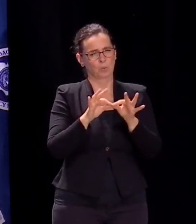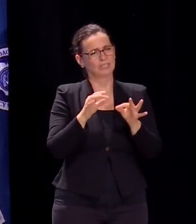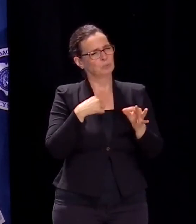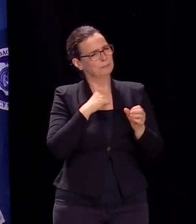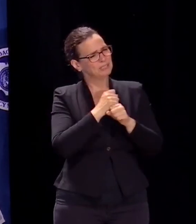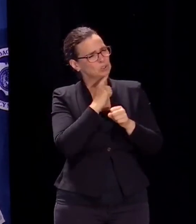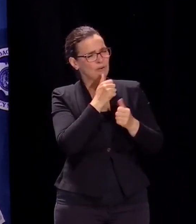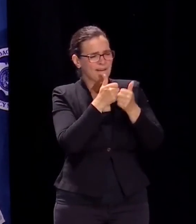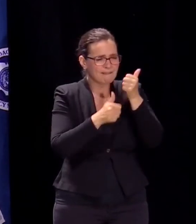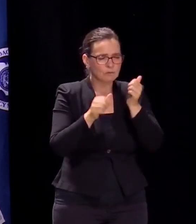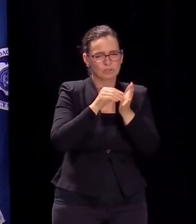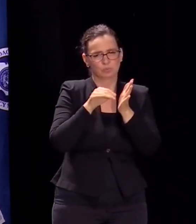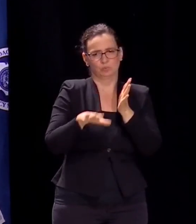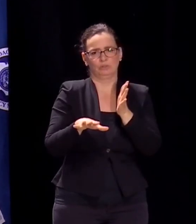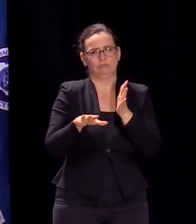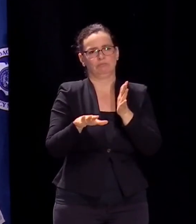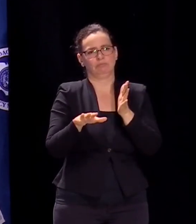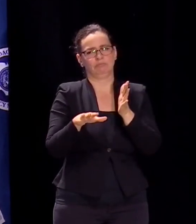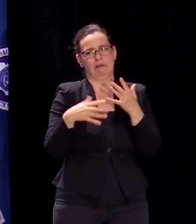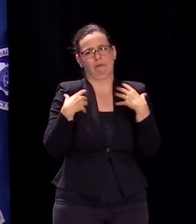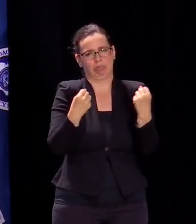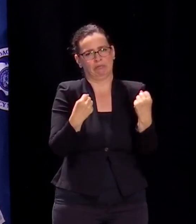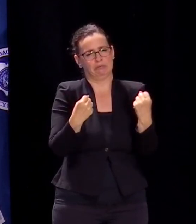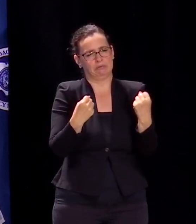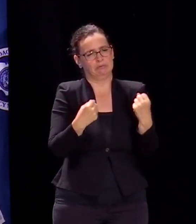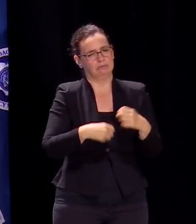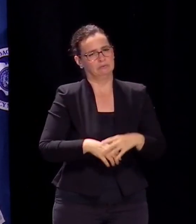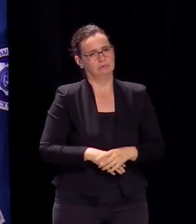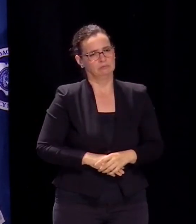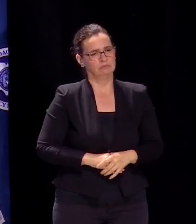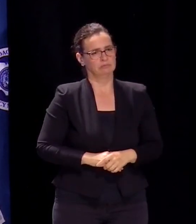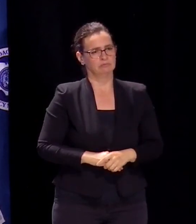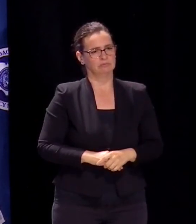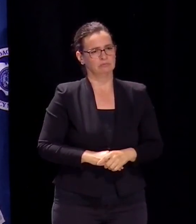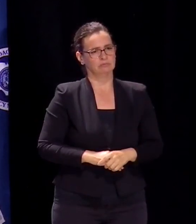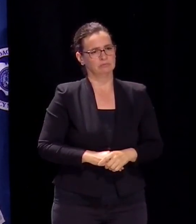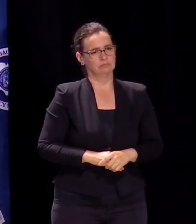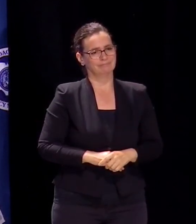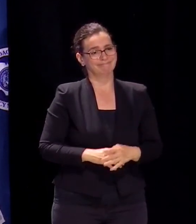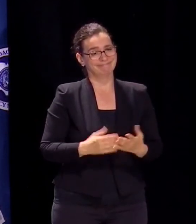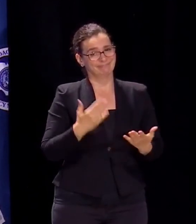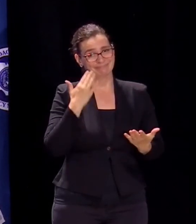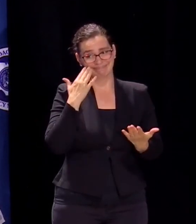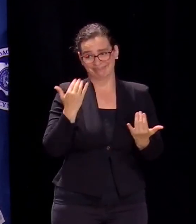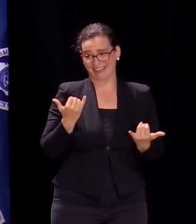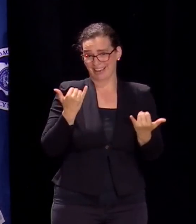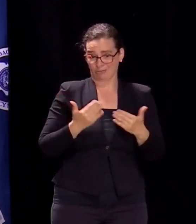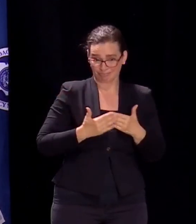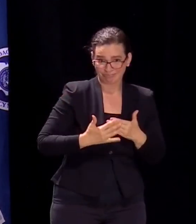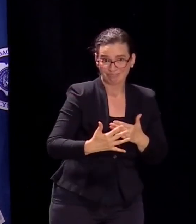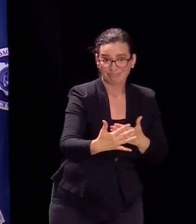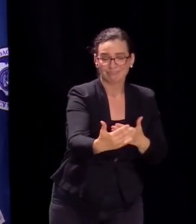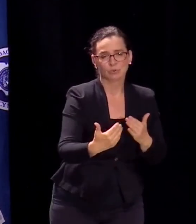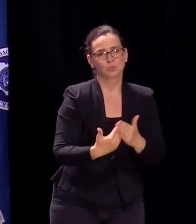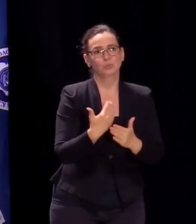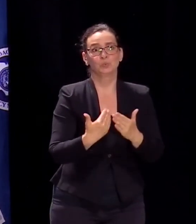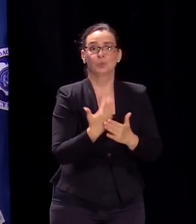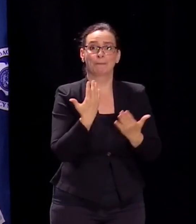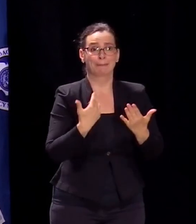So that's going to have to be part of life in our community because